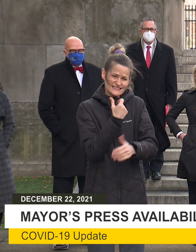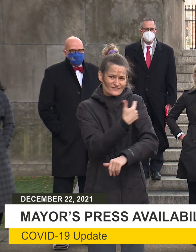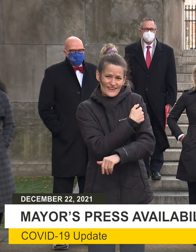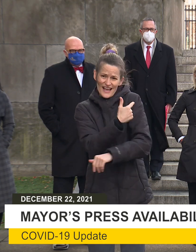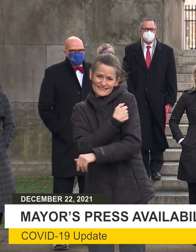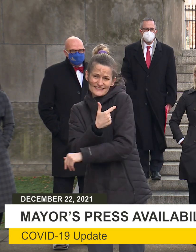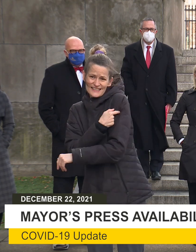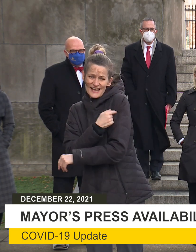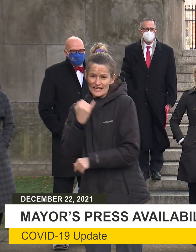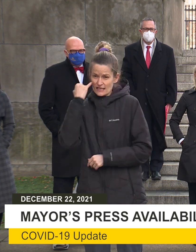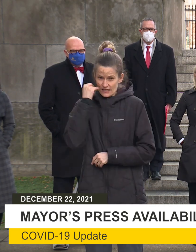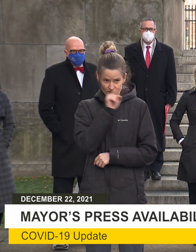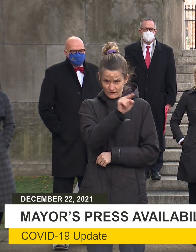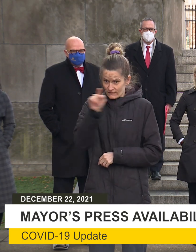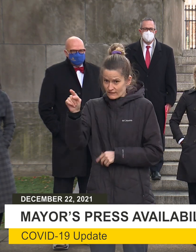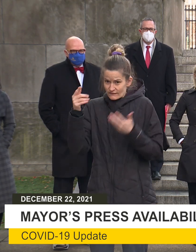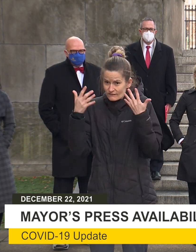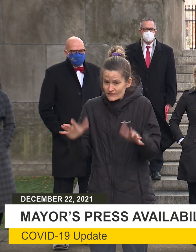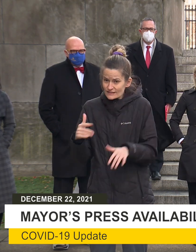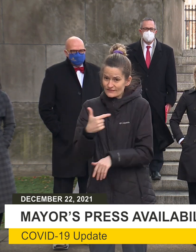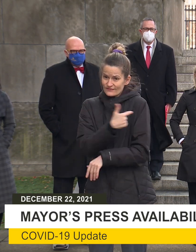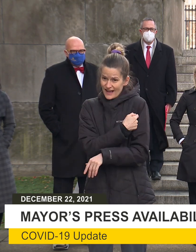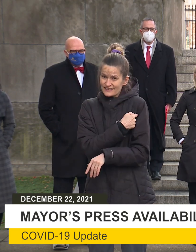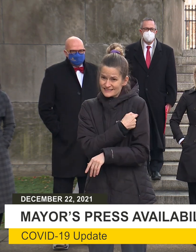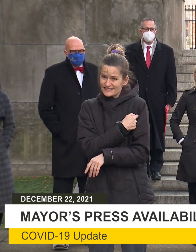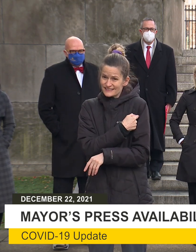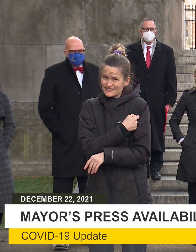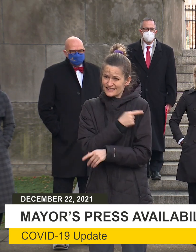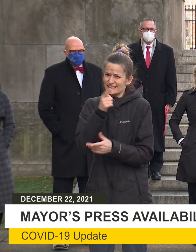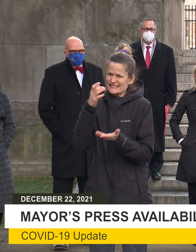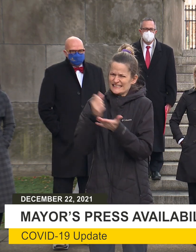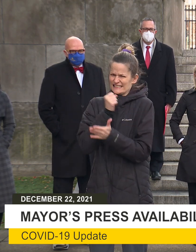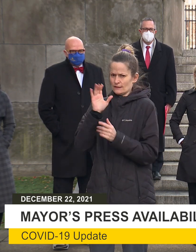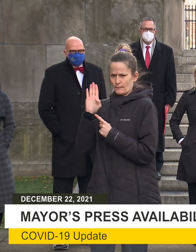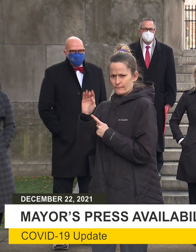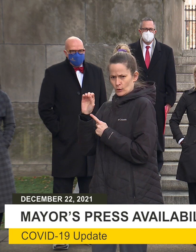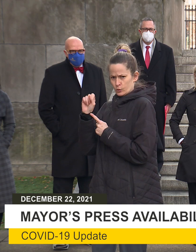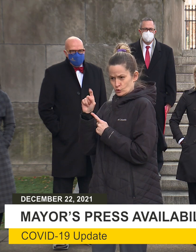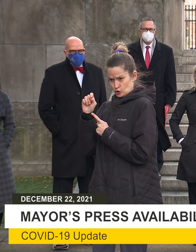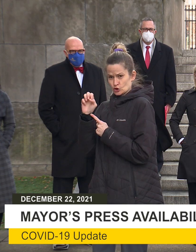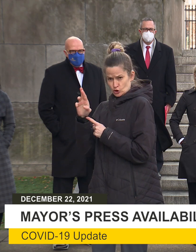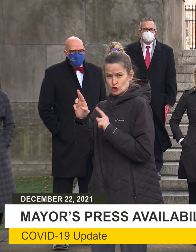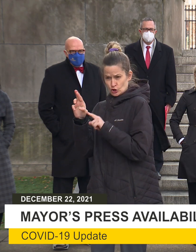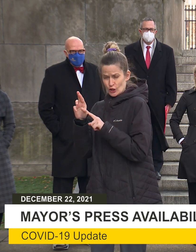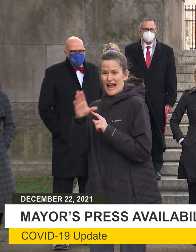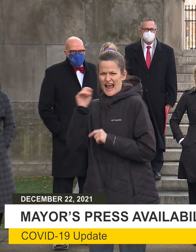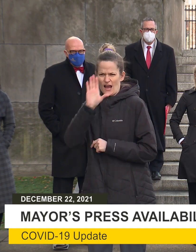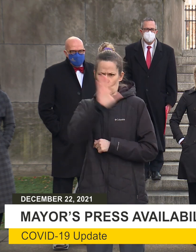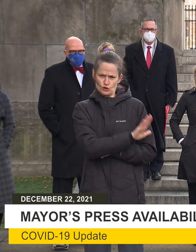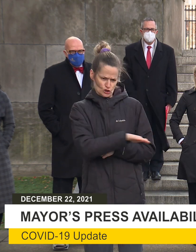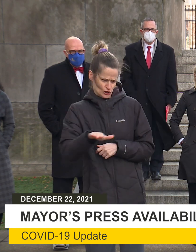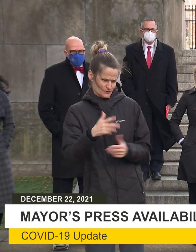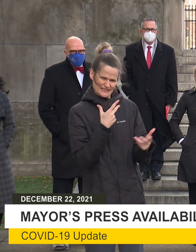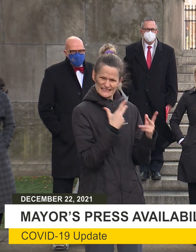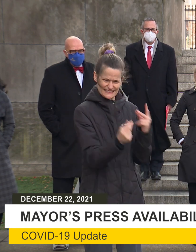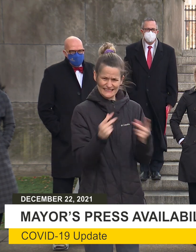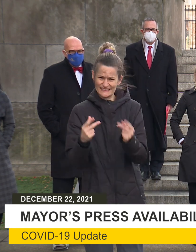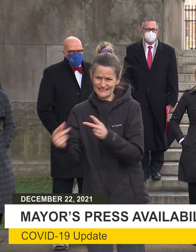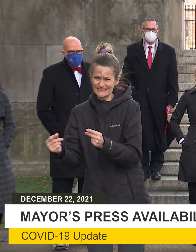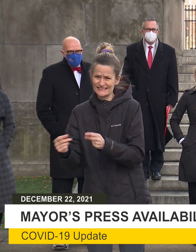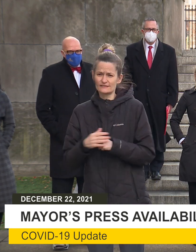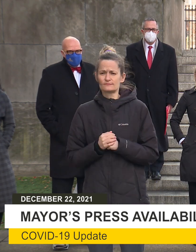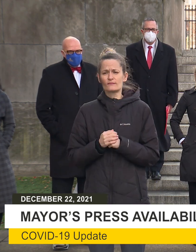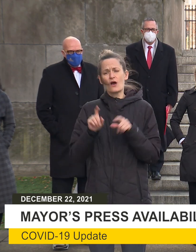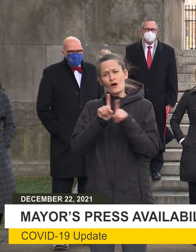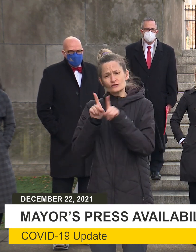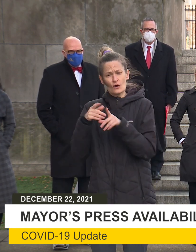get your booster and make sure that you get your young people vaccinated. This is also a reminder that if you haven't already